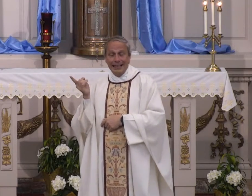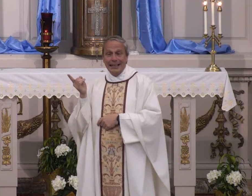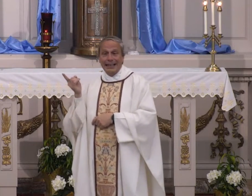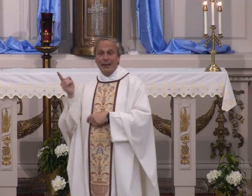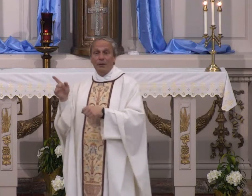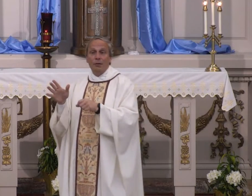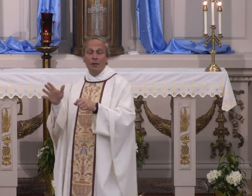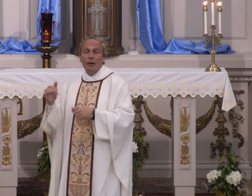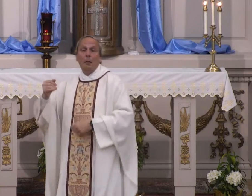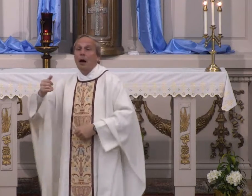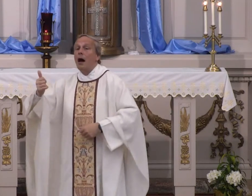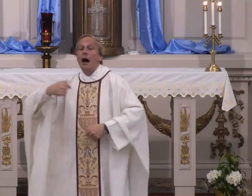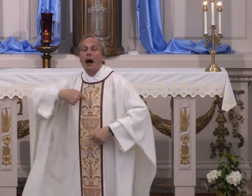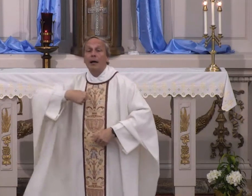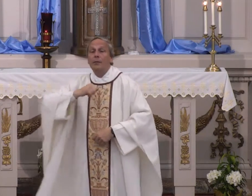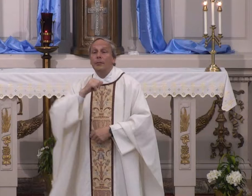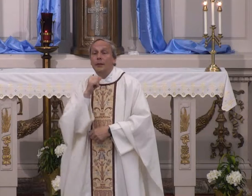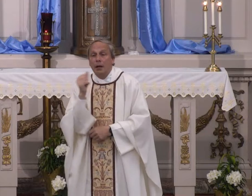He is now